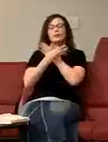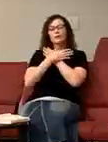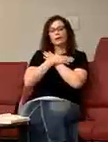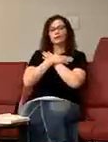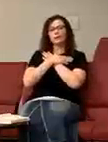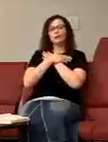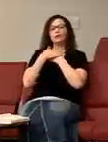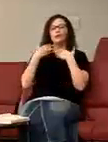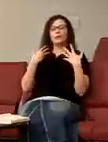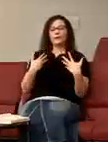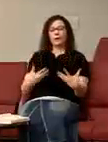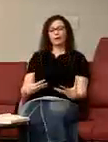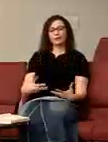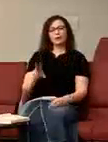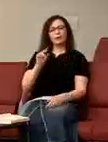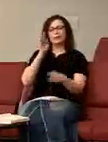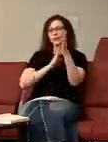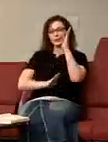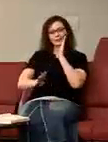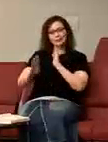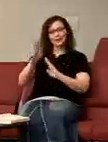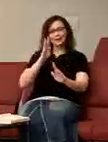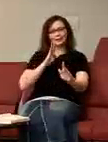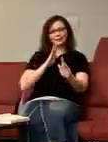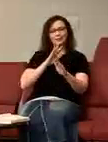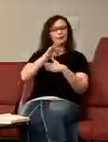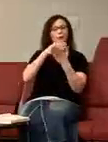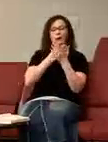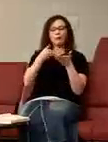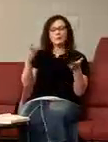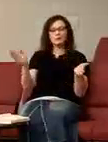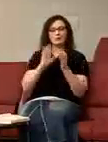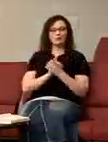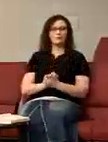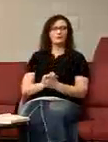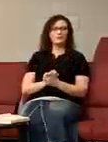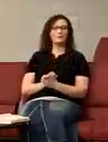relaxed, you're not, no anxiety, and all this stuff. And